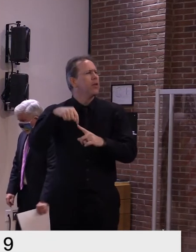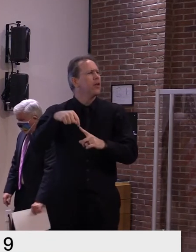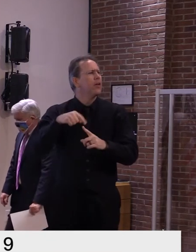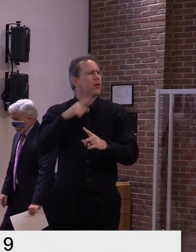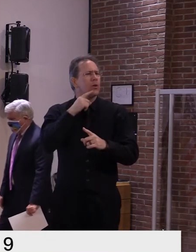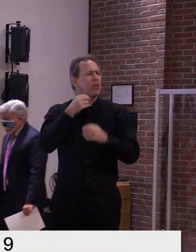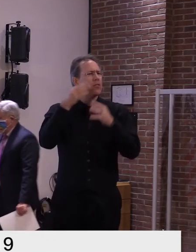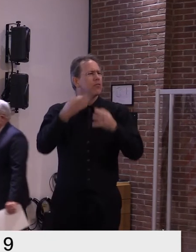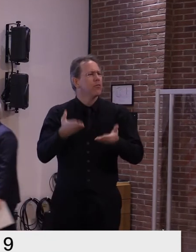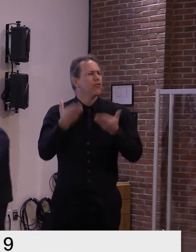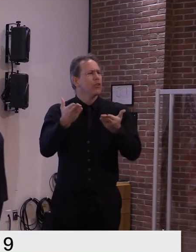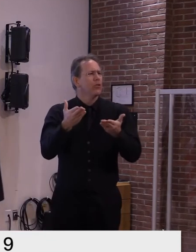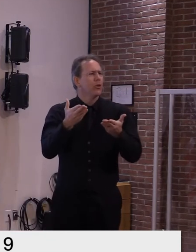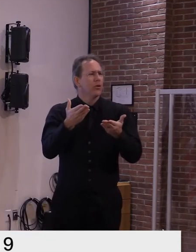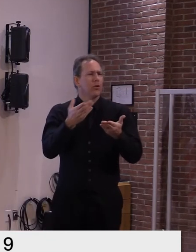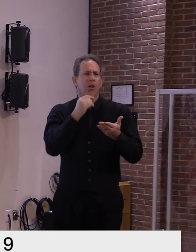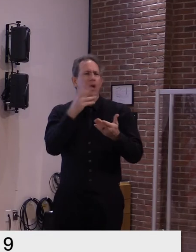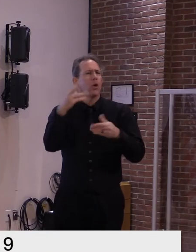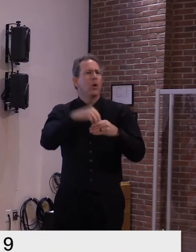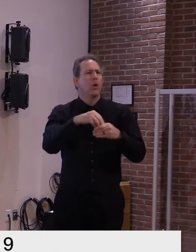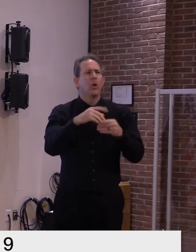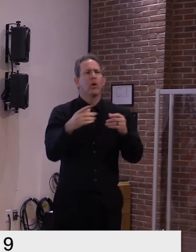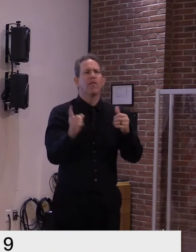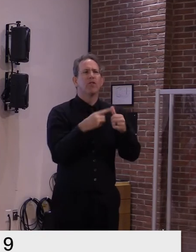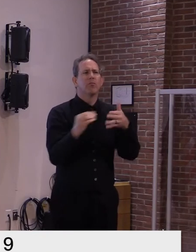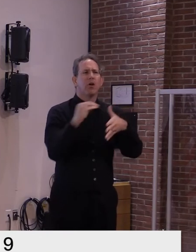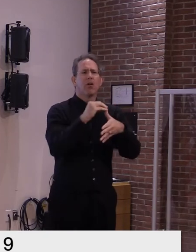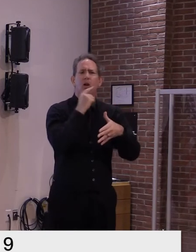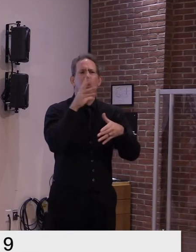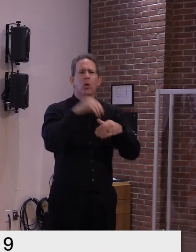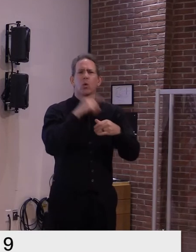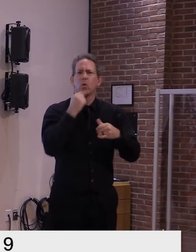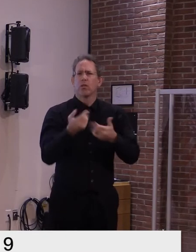have emergency responders get vaccinated and instead